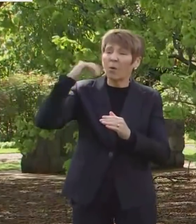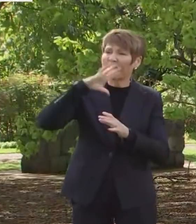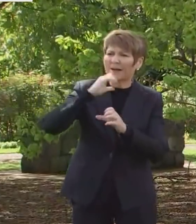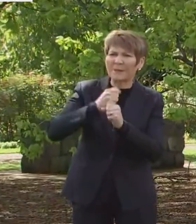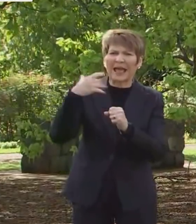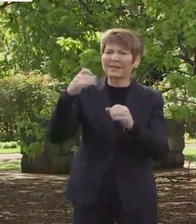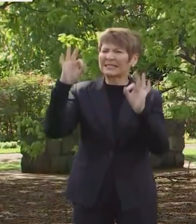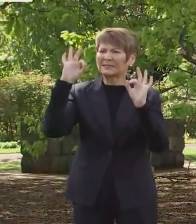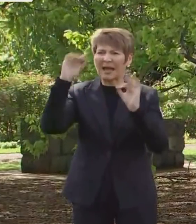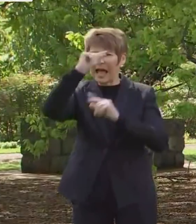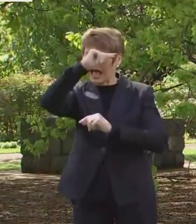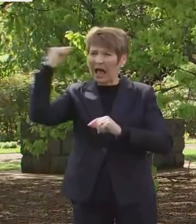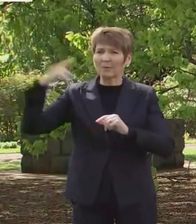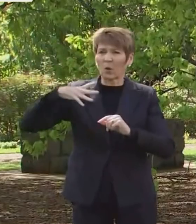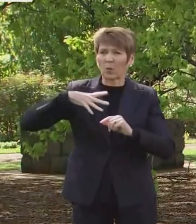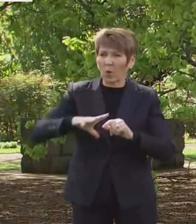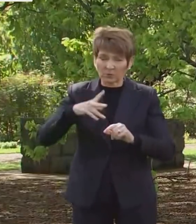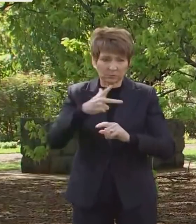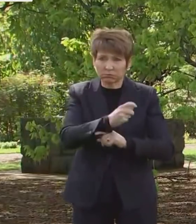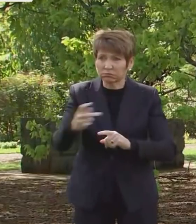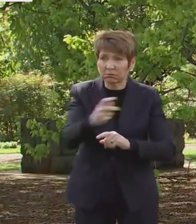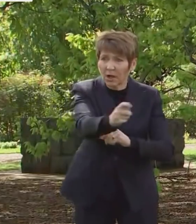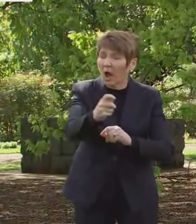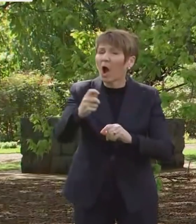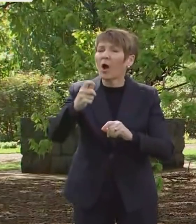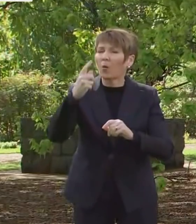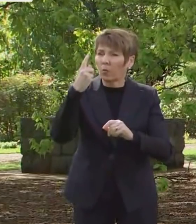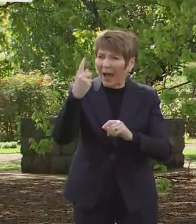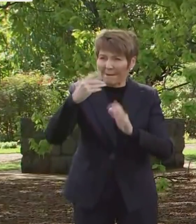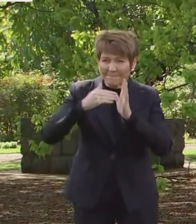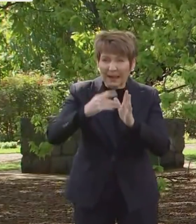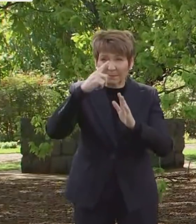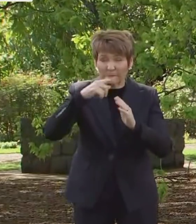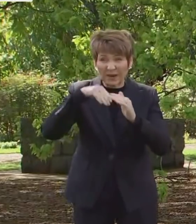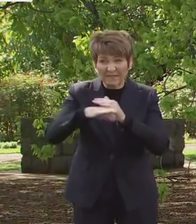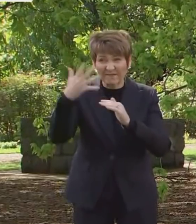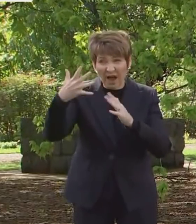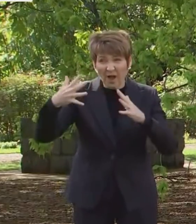million target in 5 weeks. We've got